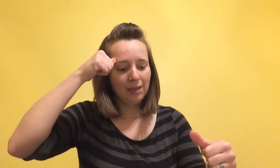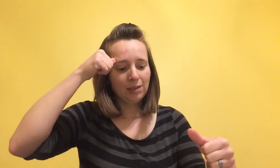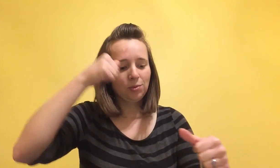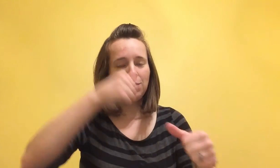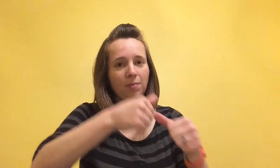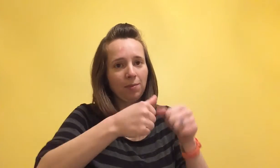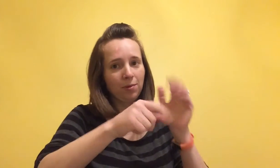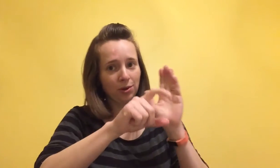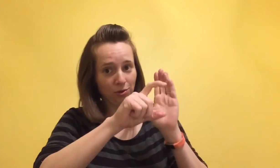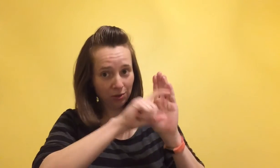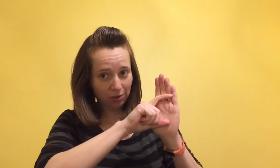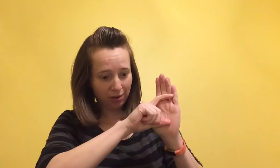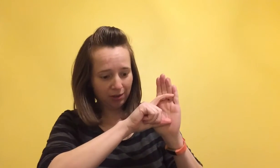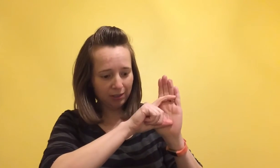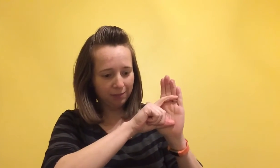So remember on your clock,